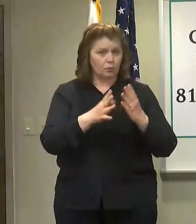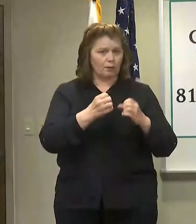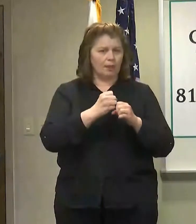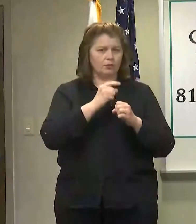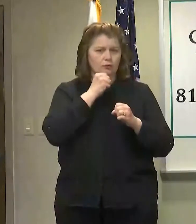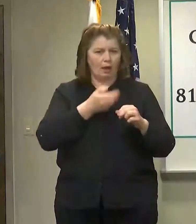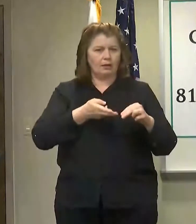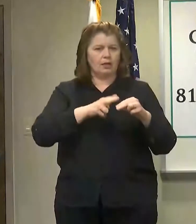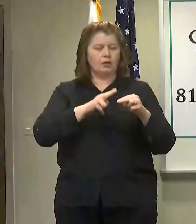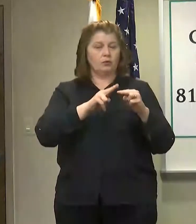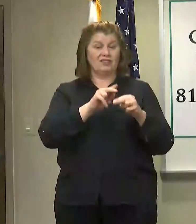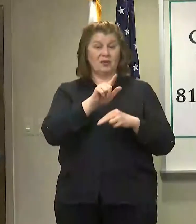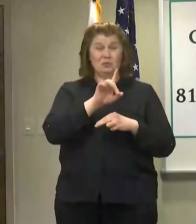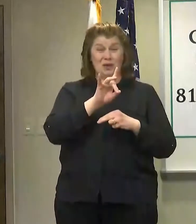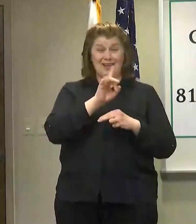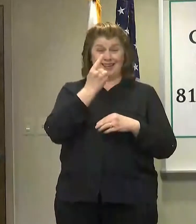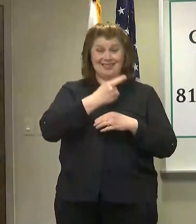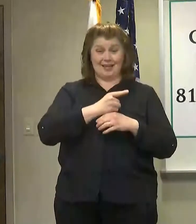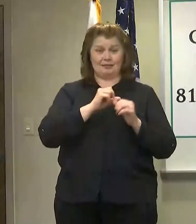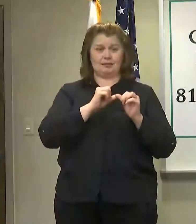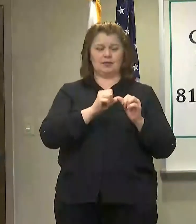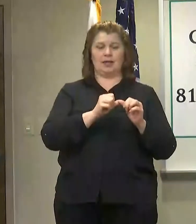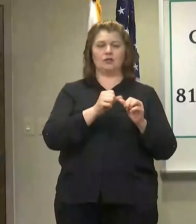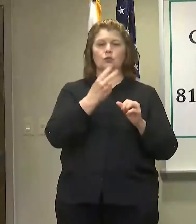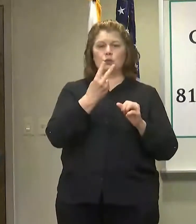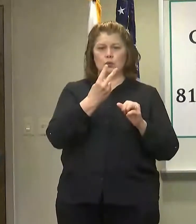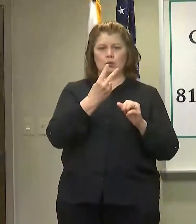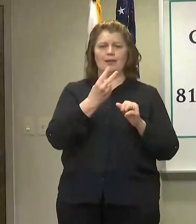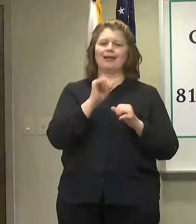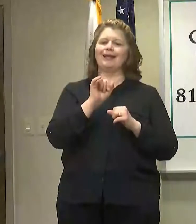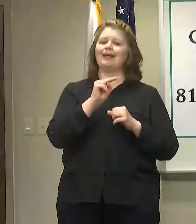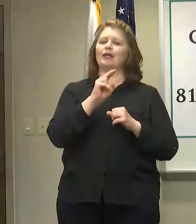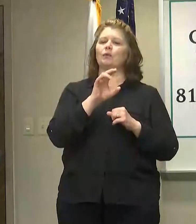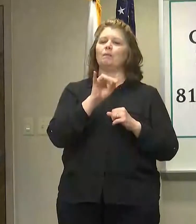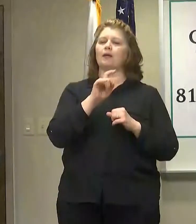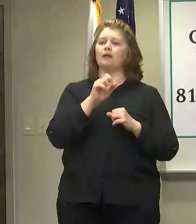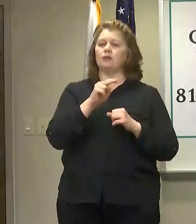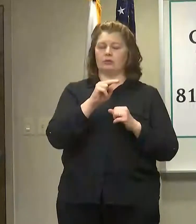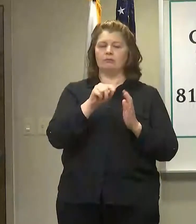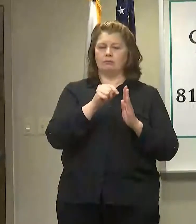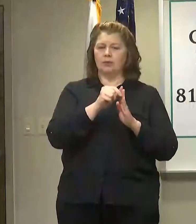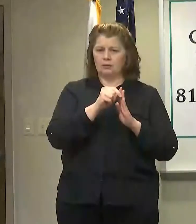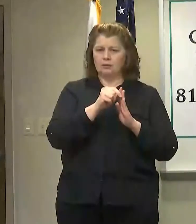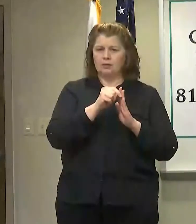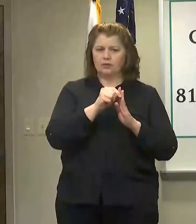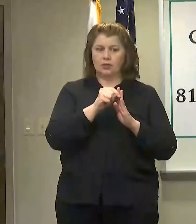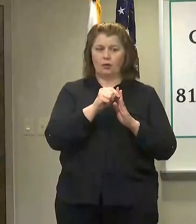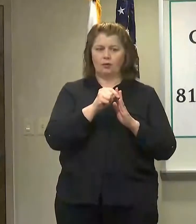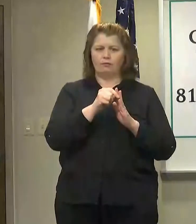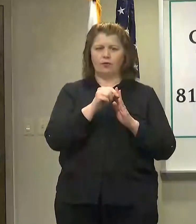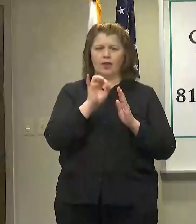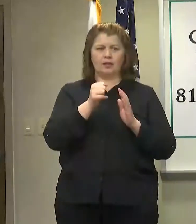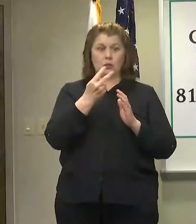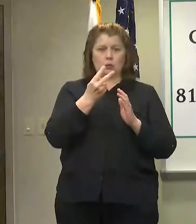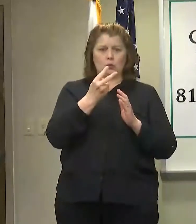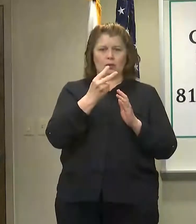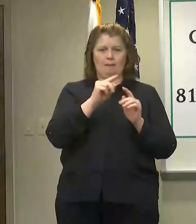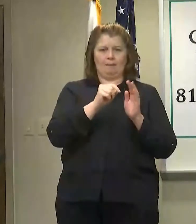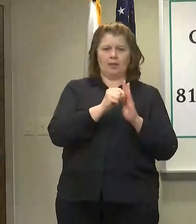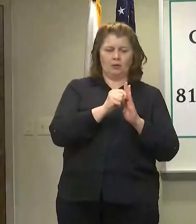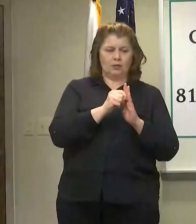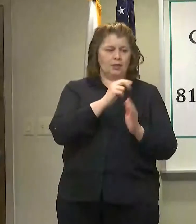28 days. So that's a 2 incubation period. So over 2 incubation periods, we're looking, do the hospital admissions go